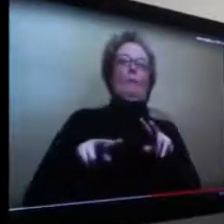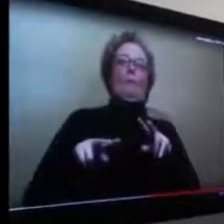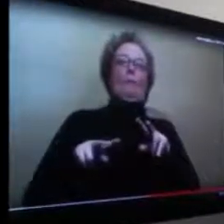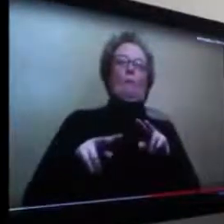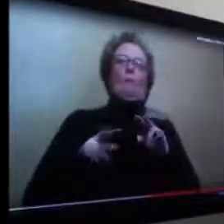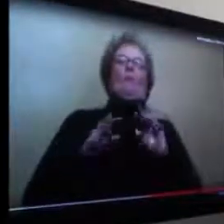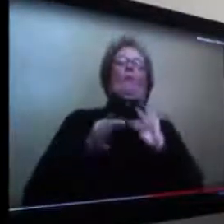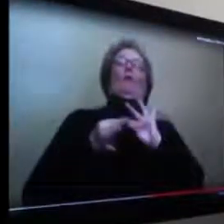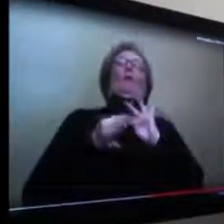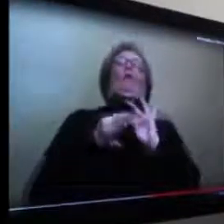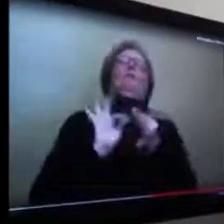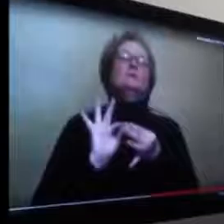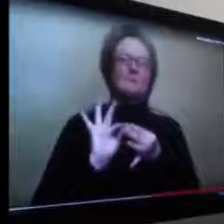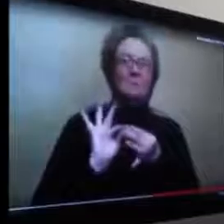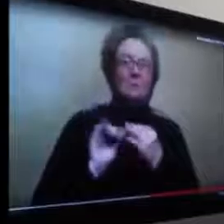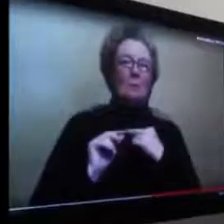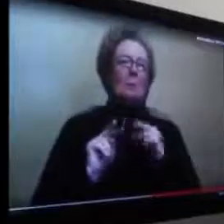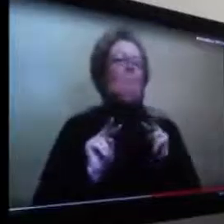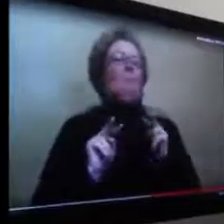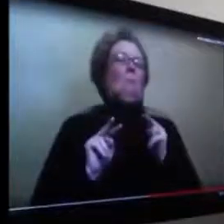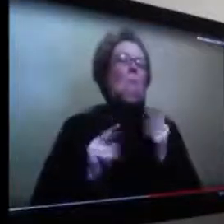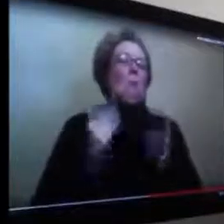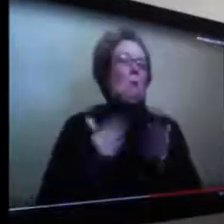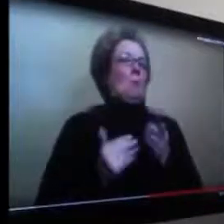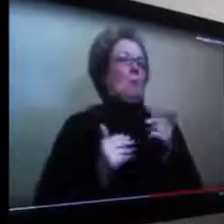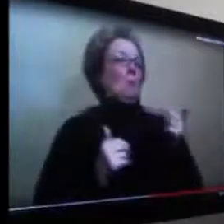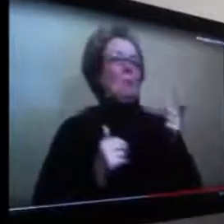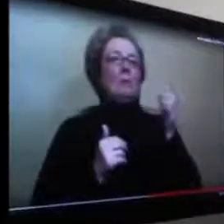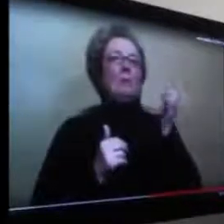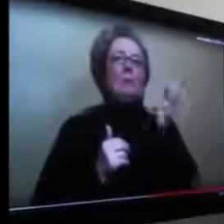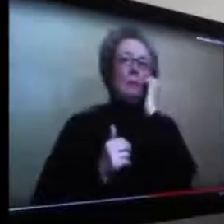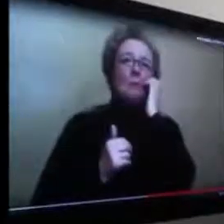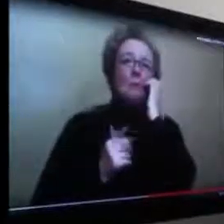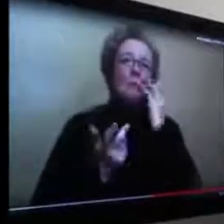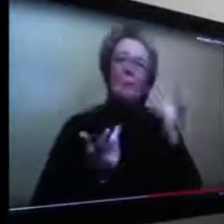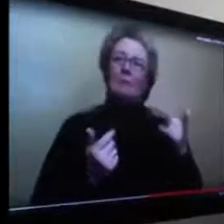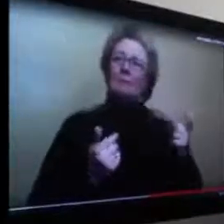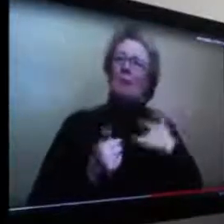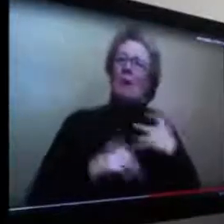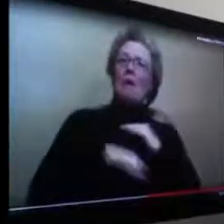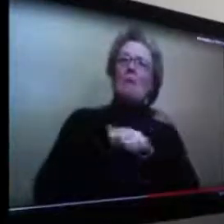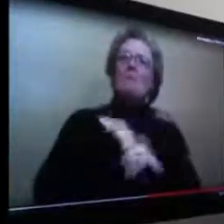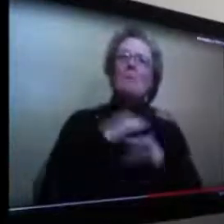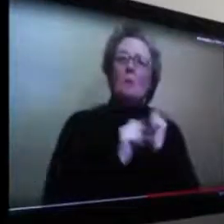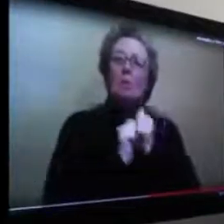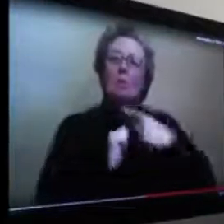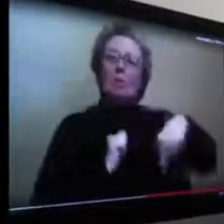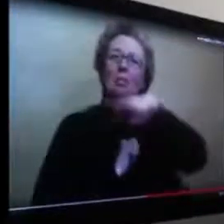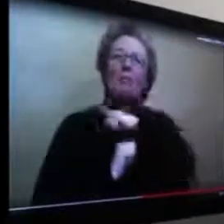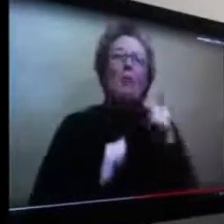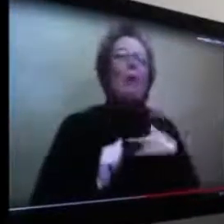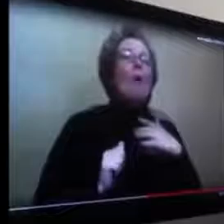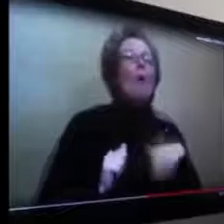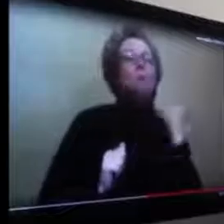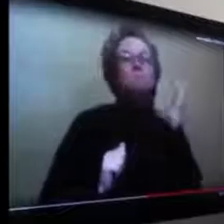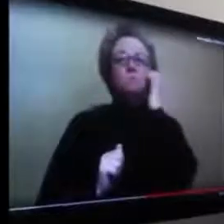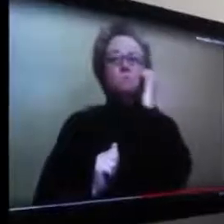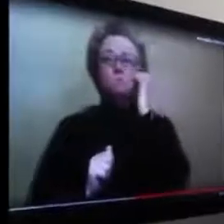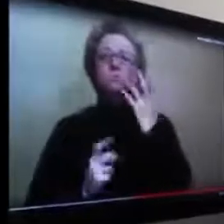scenario. Okay, so now let's go to the interpretation stage. So maybe they just felt comfortable enough